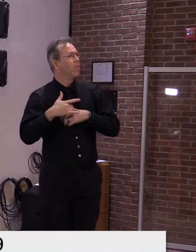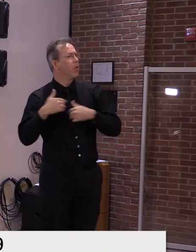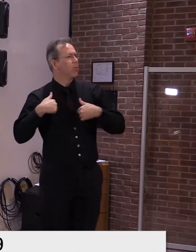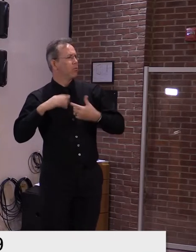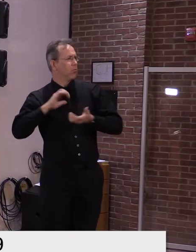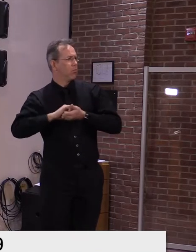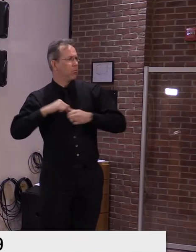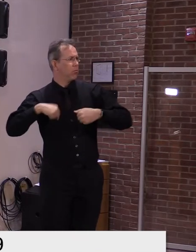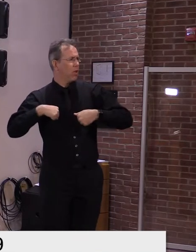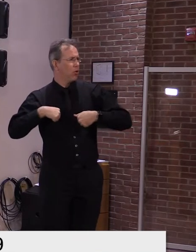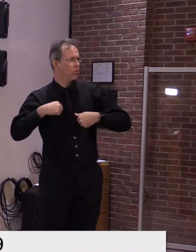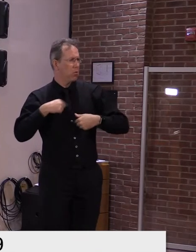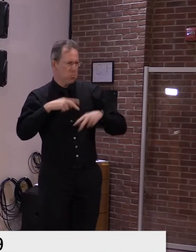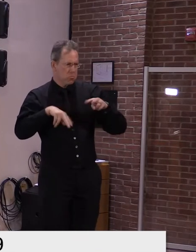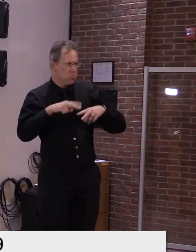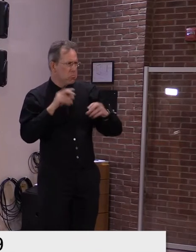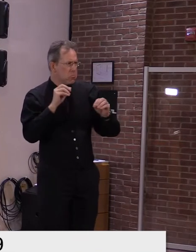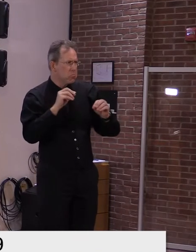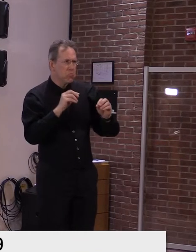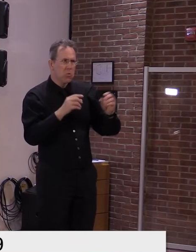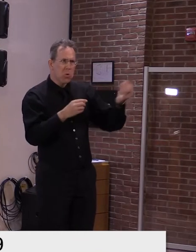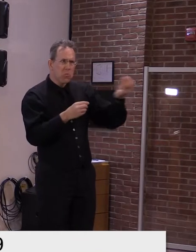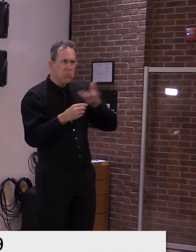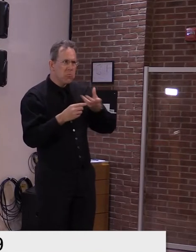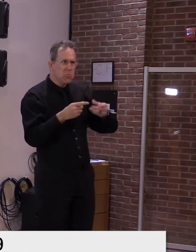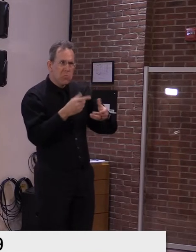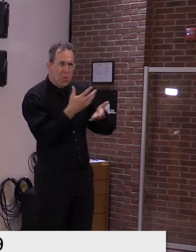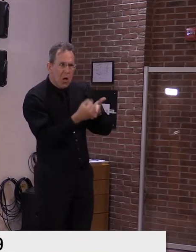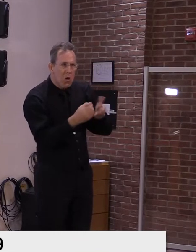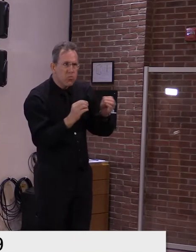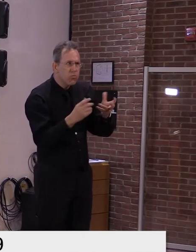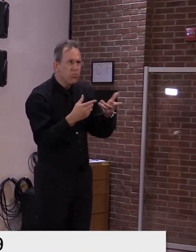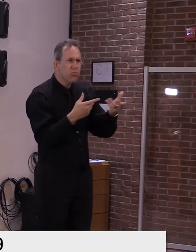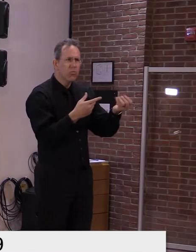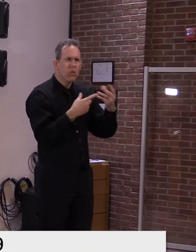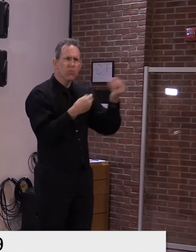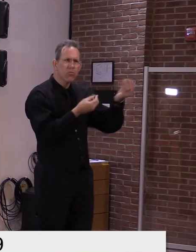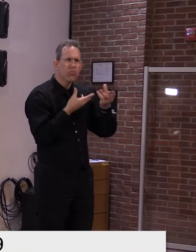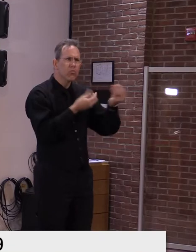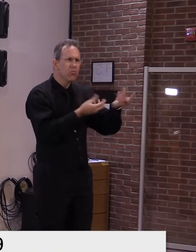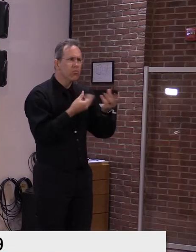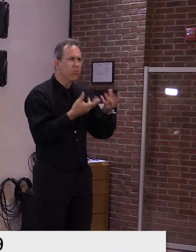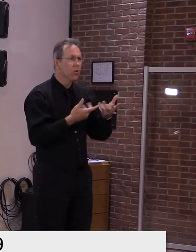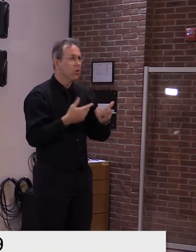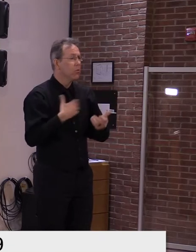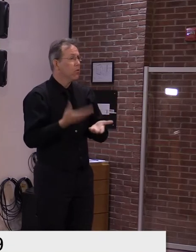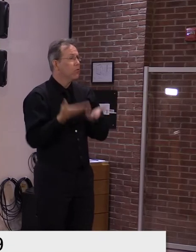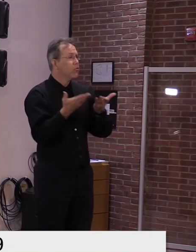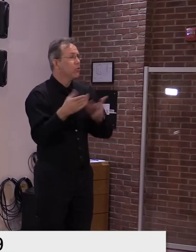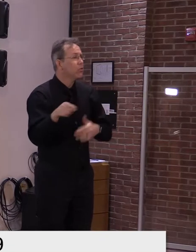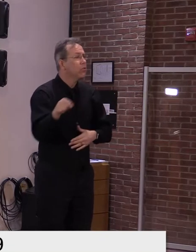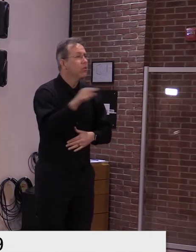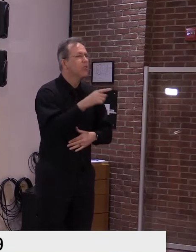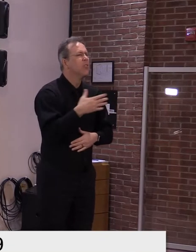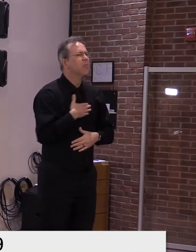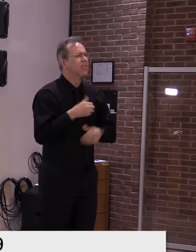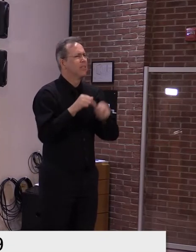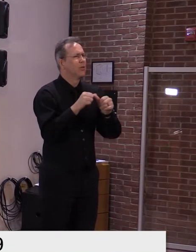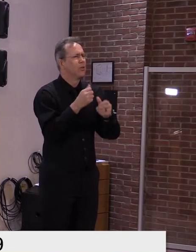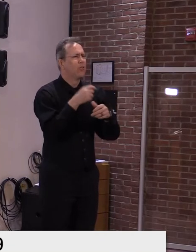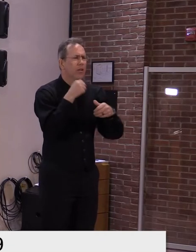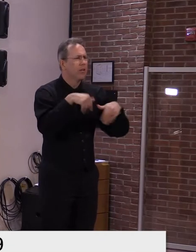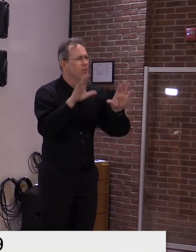next week. So I would just say keep trying or come into our website and